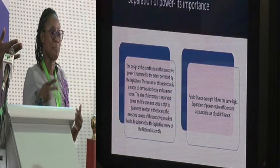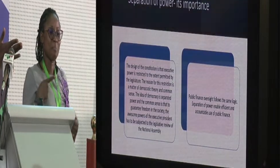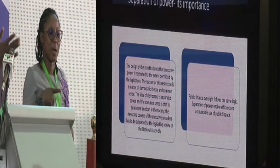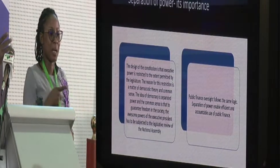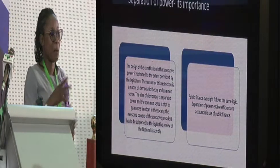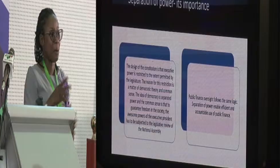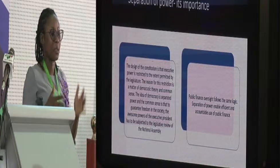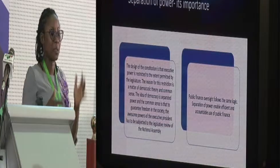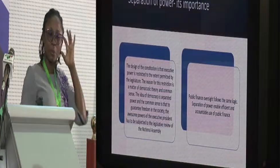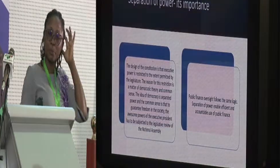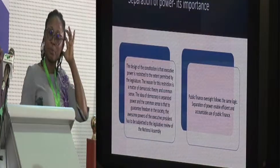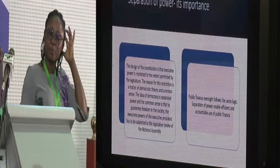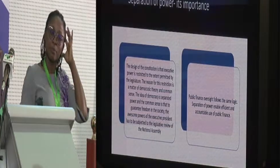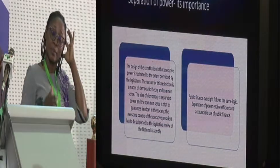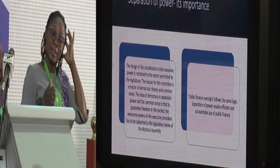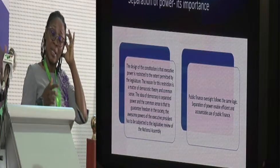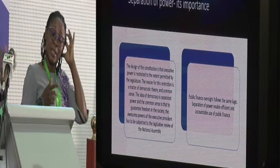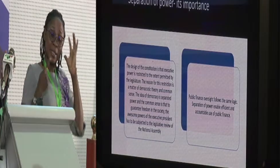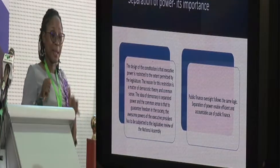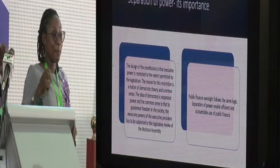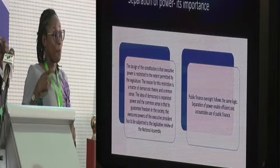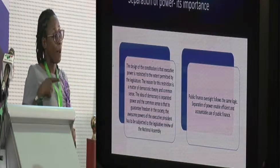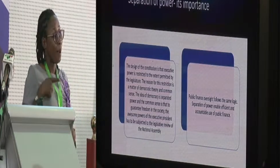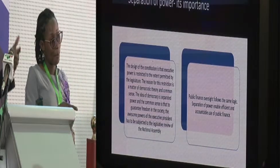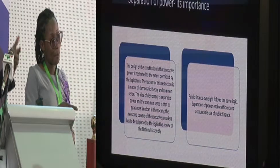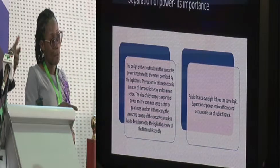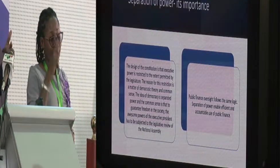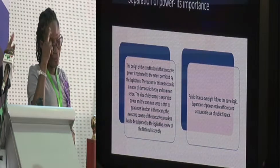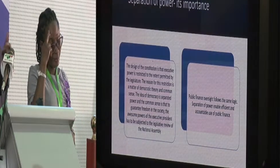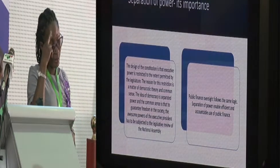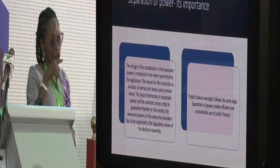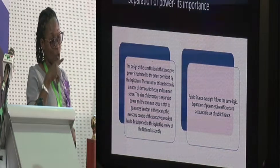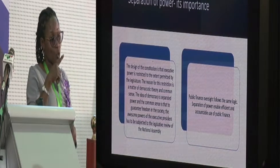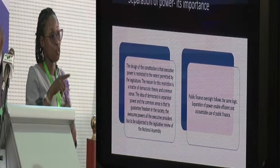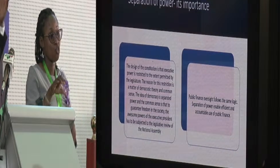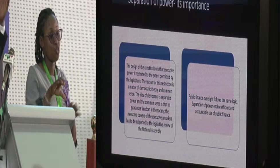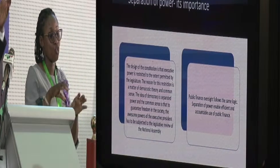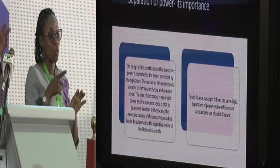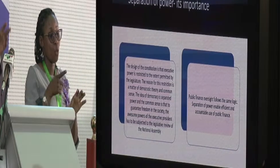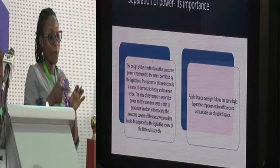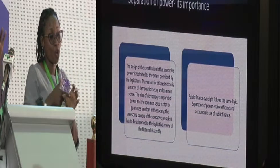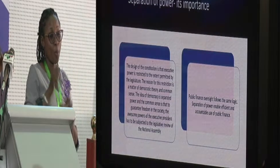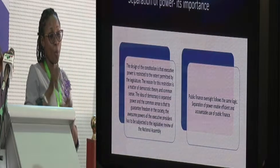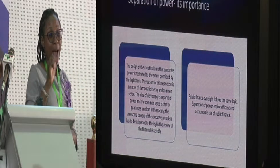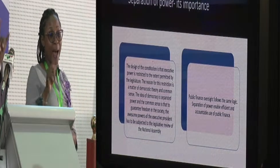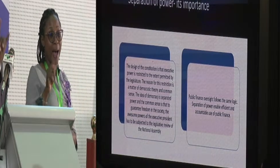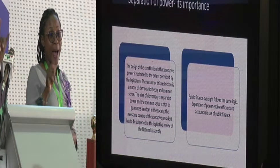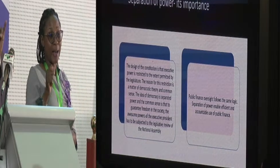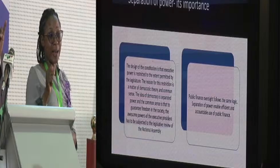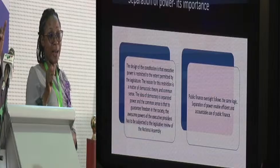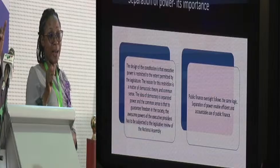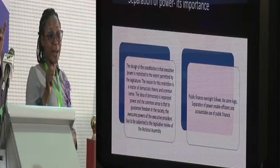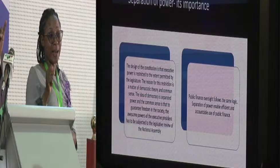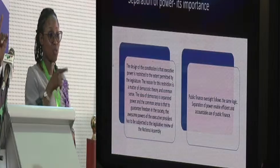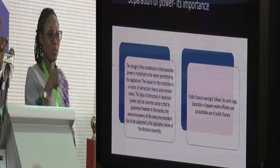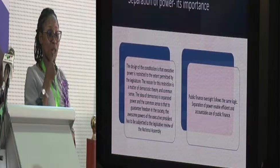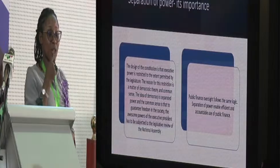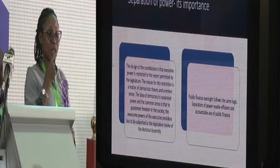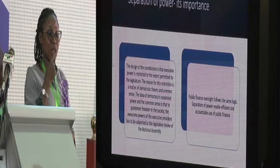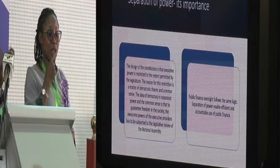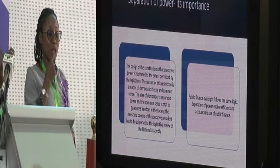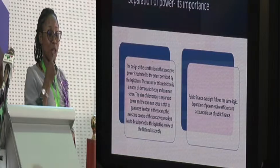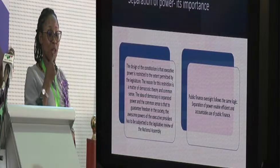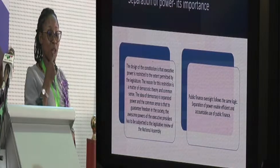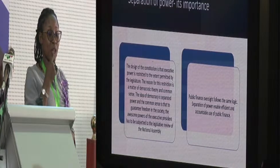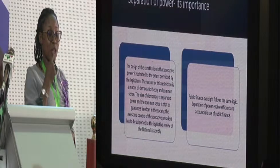Parliament. So the parliament, that's why when you did your Petroleum Act before, and you say only the Minister of Petroleum